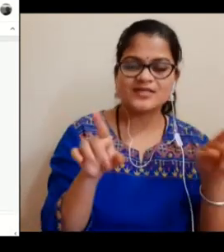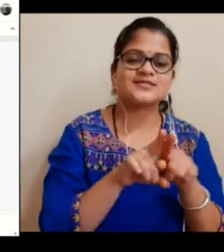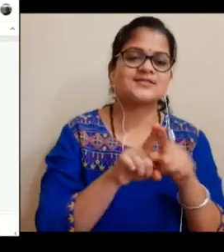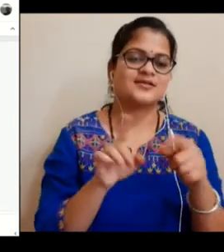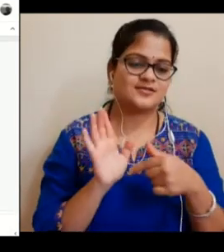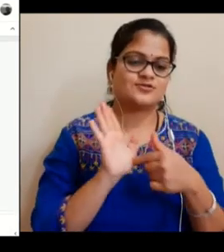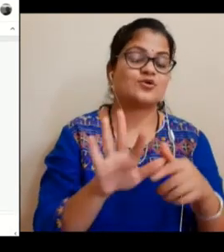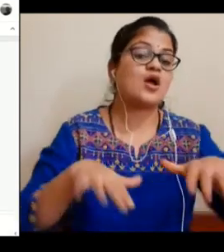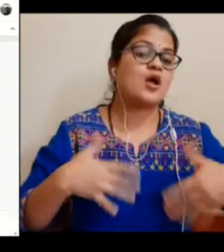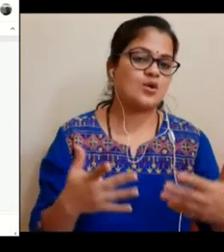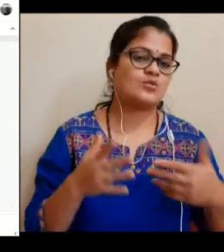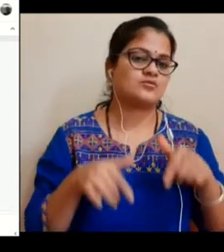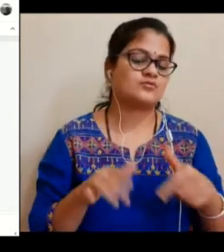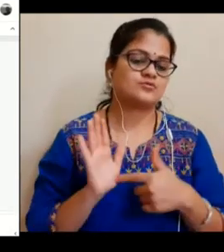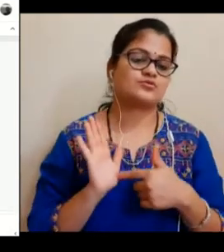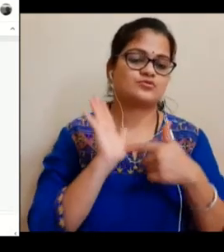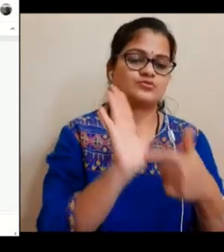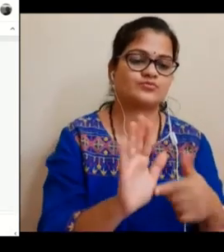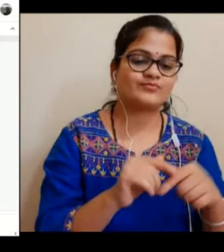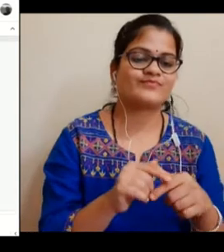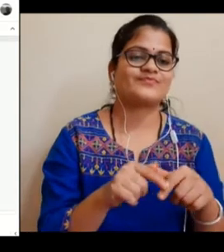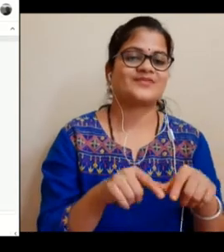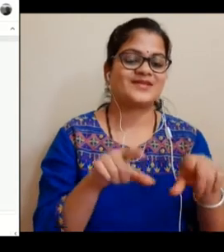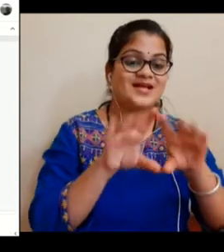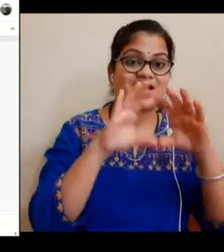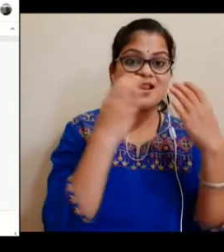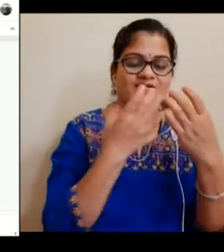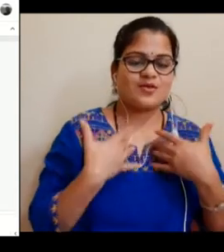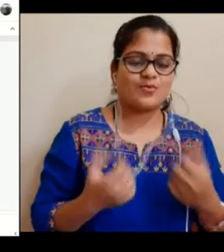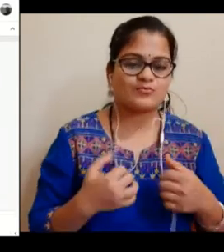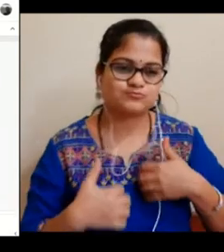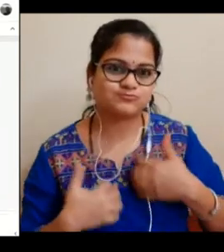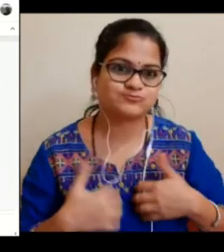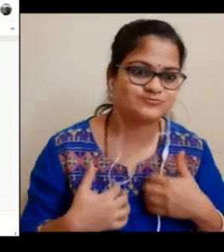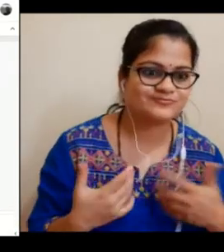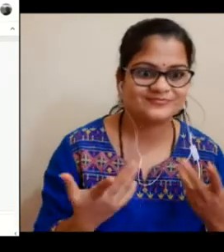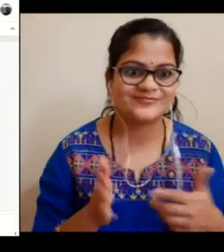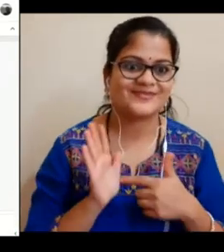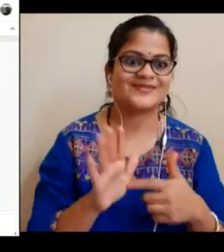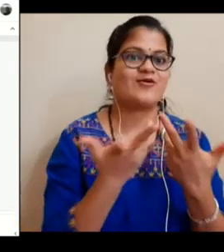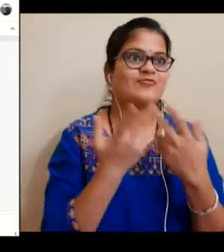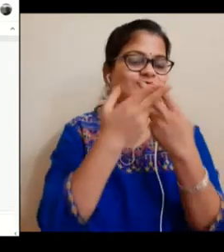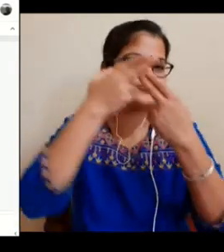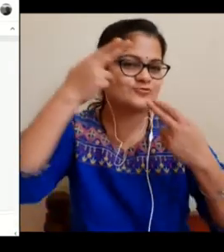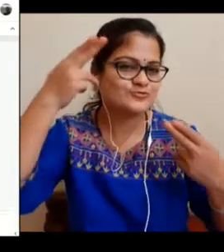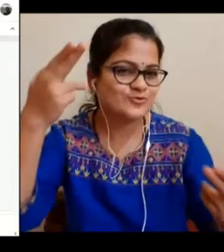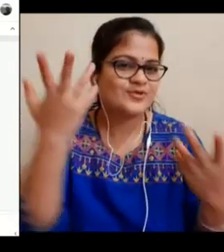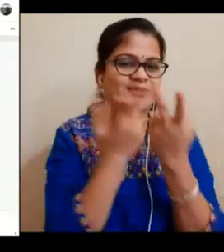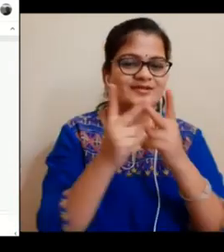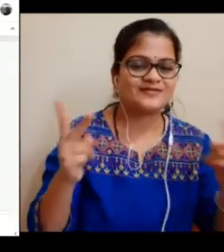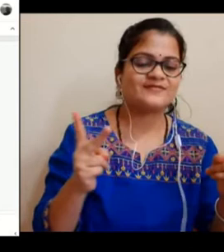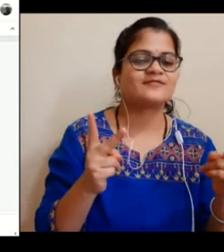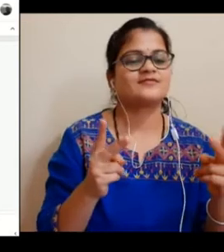to make your uh, class interesting. If you are going to have some storytelling session